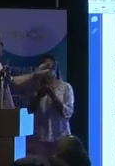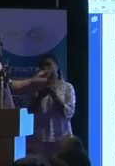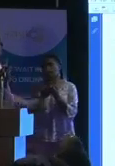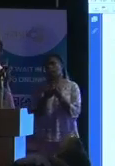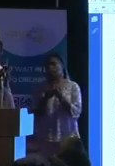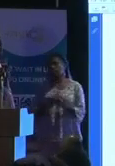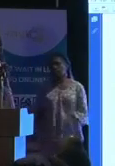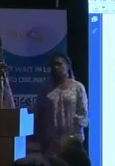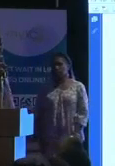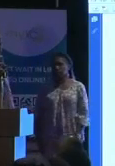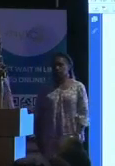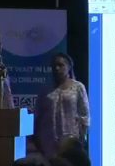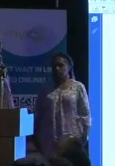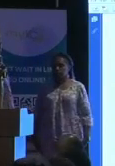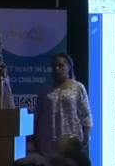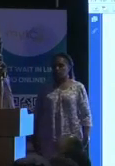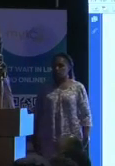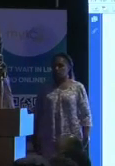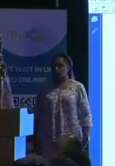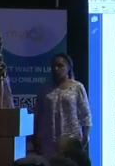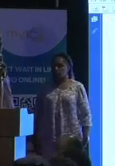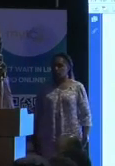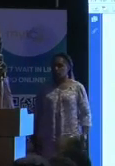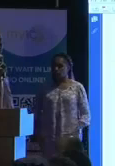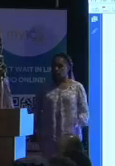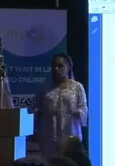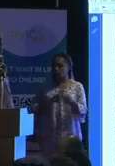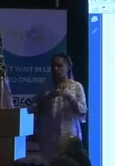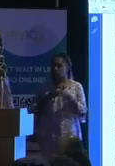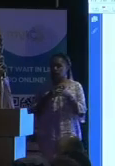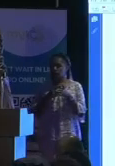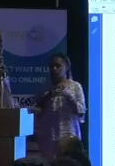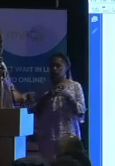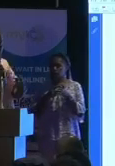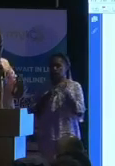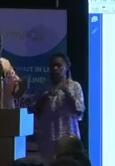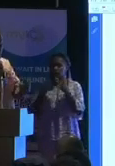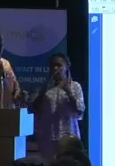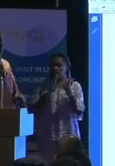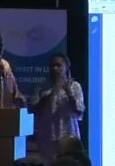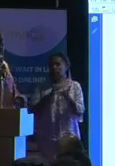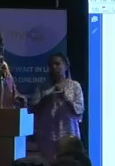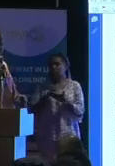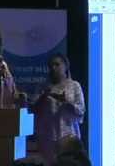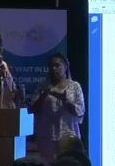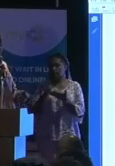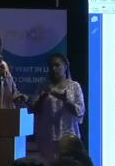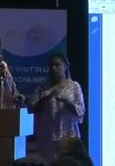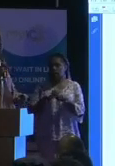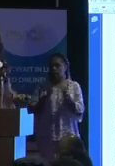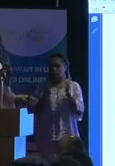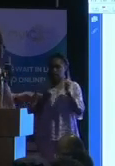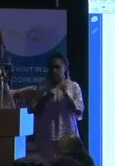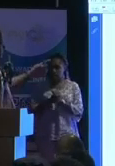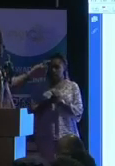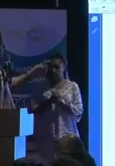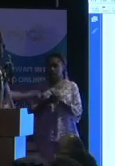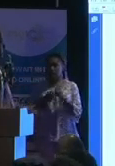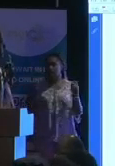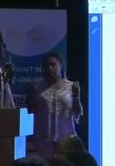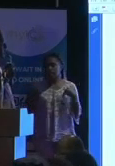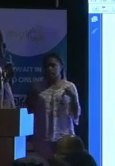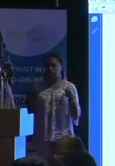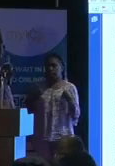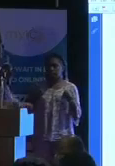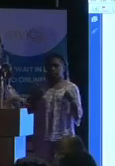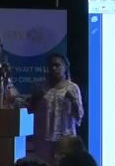the TIN number, the TIN number of the company, your small business or your company. That's where you